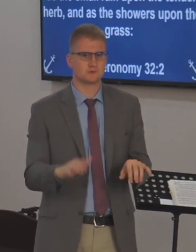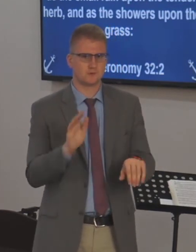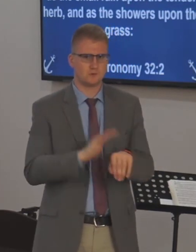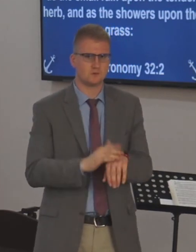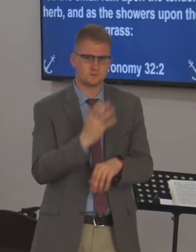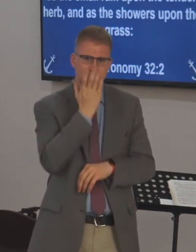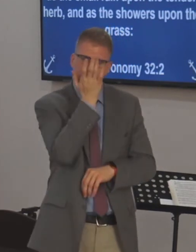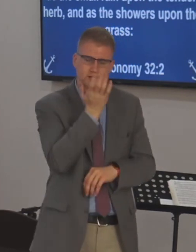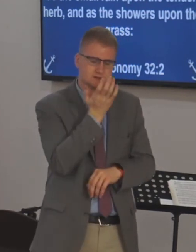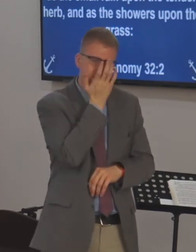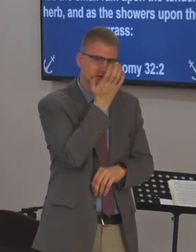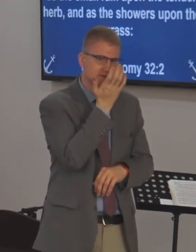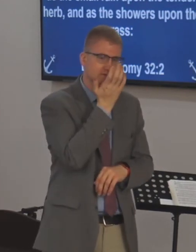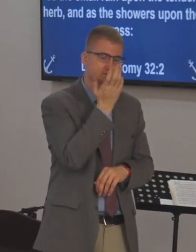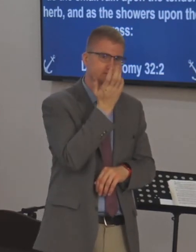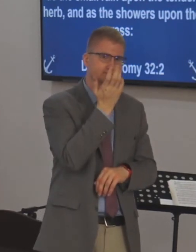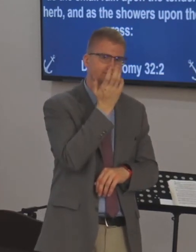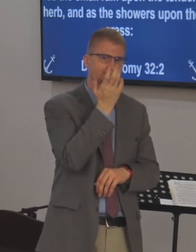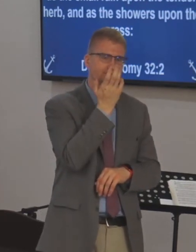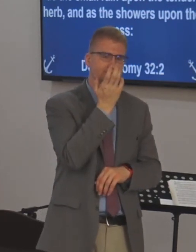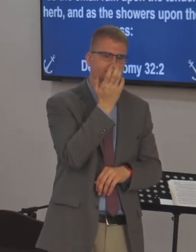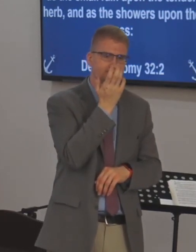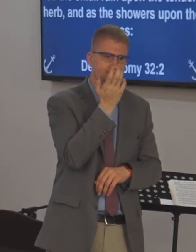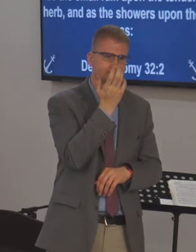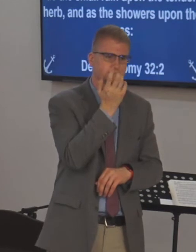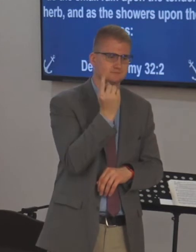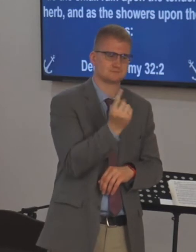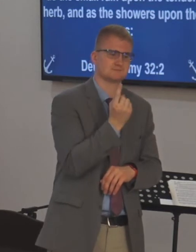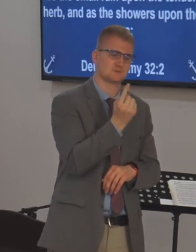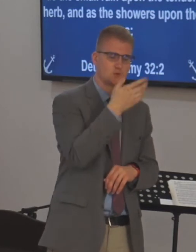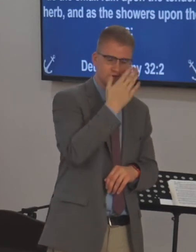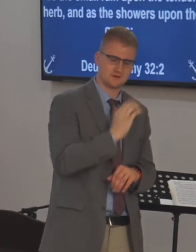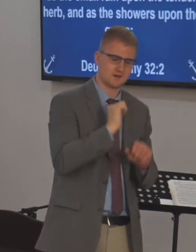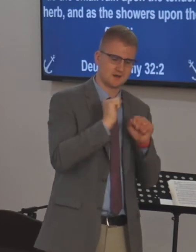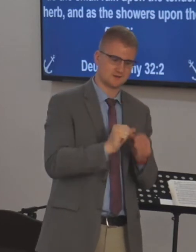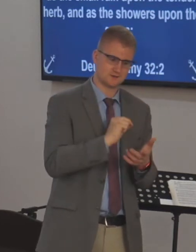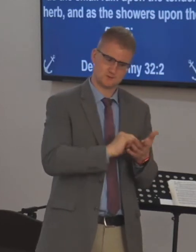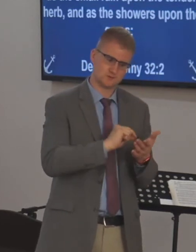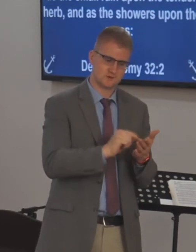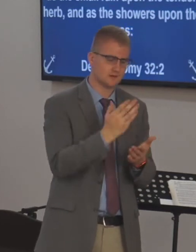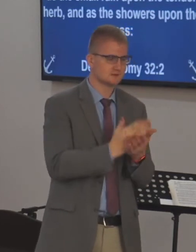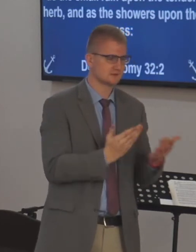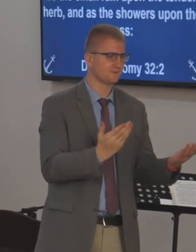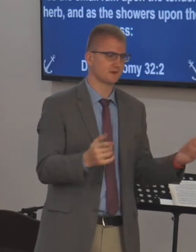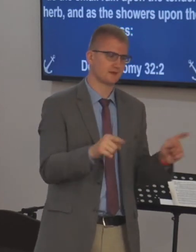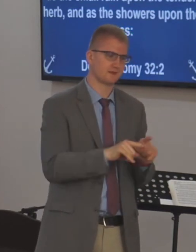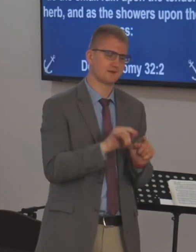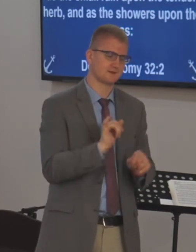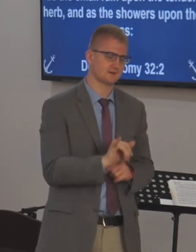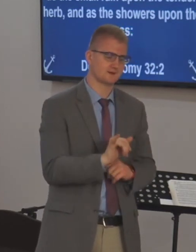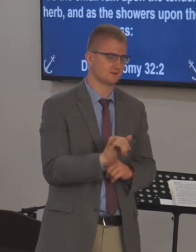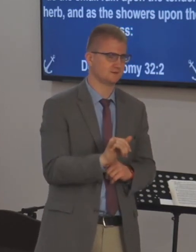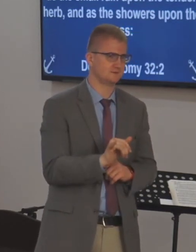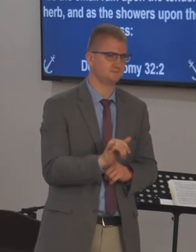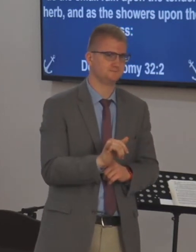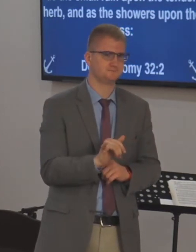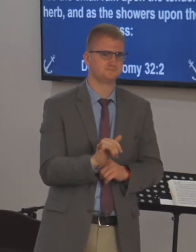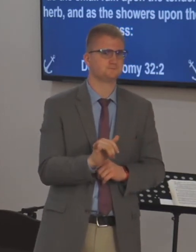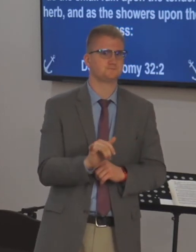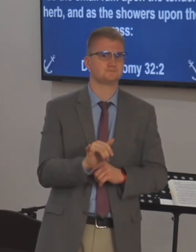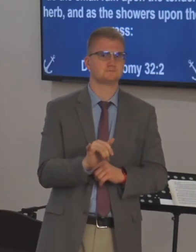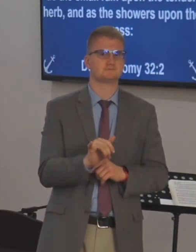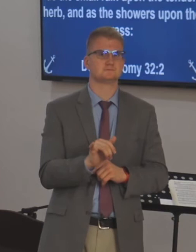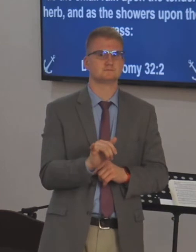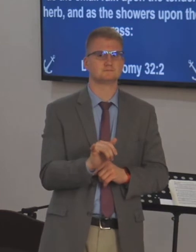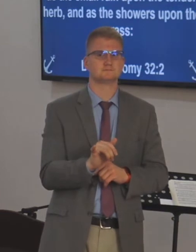grass. Wow. Only God could say something like that. You know this is God's word. You want to